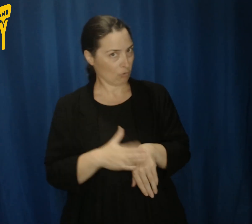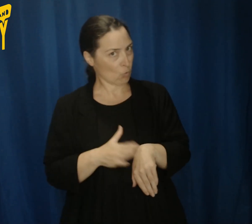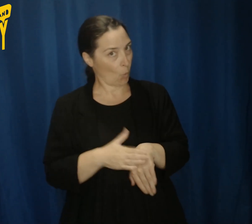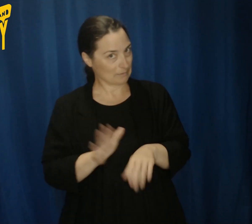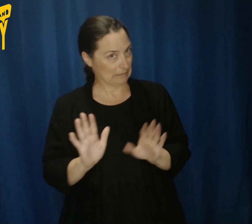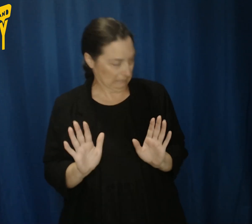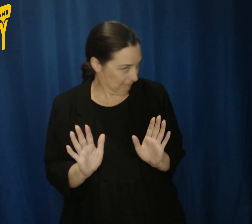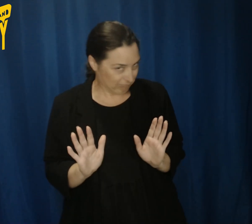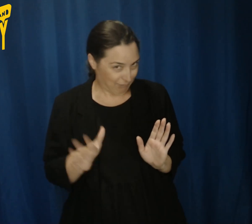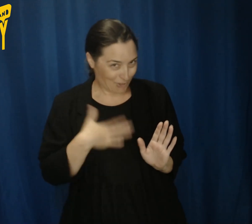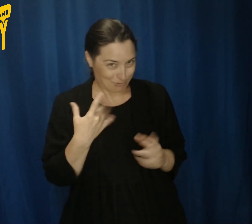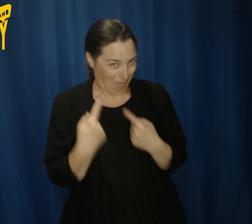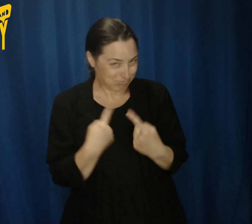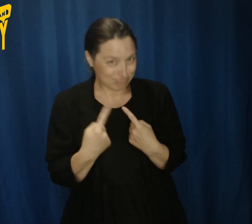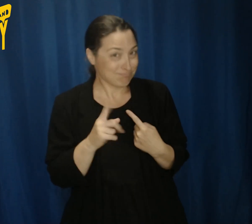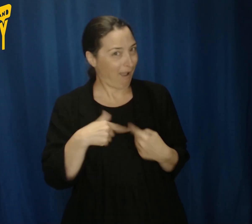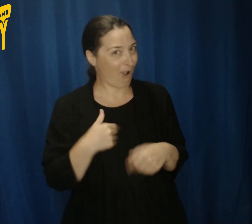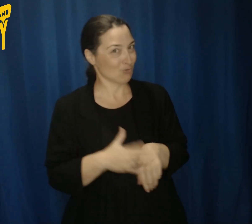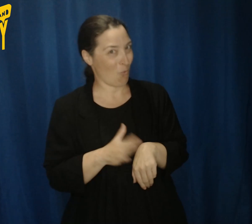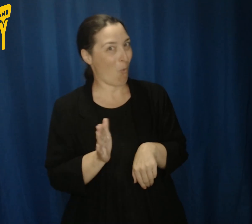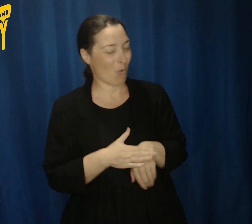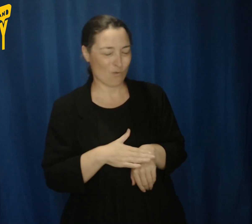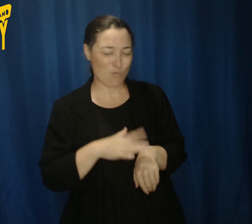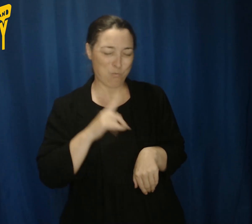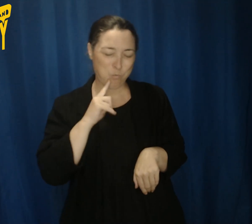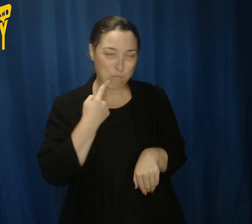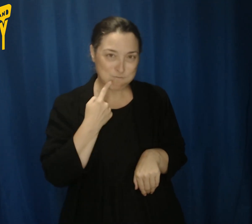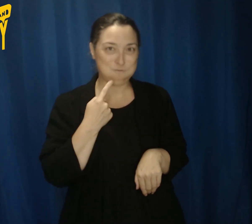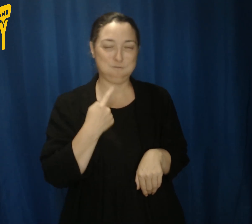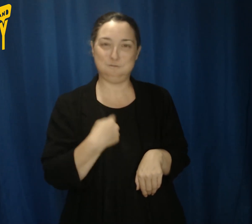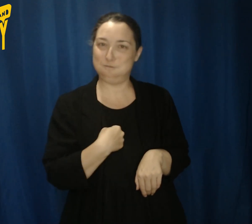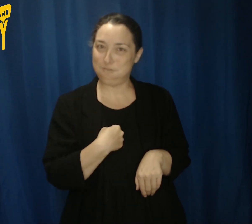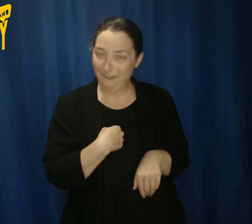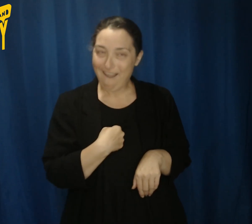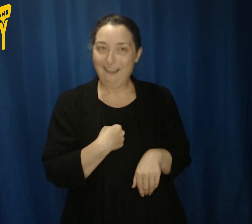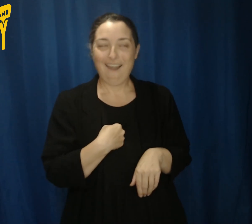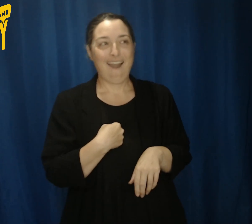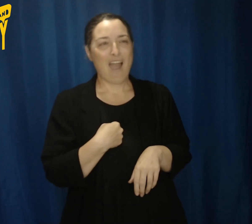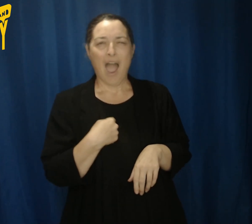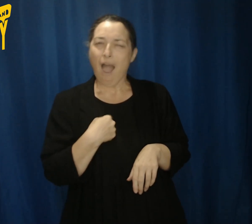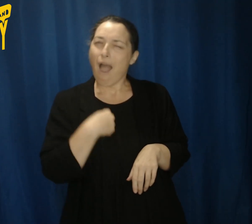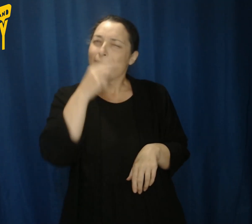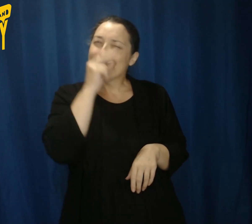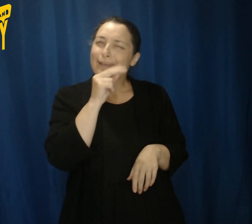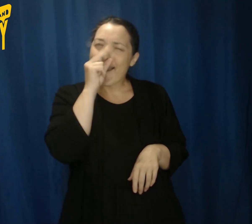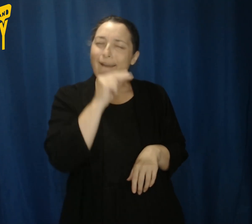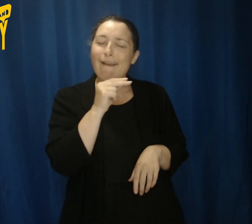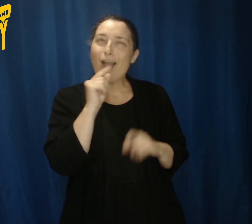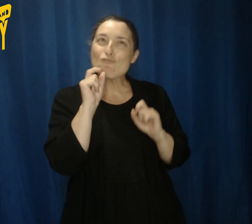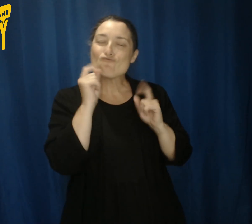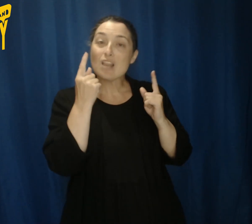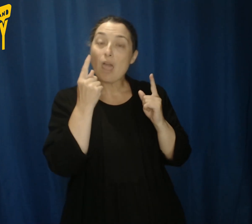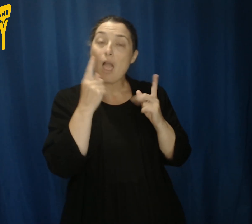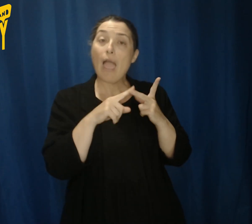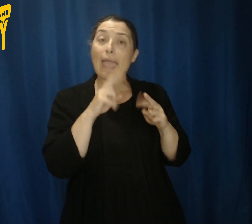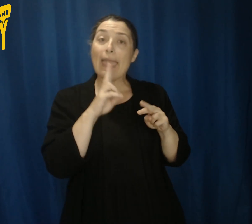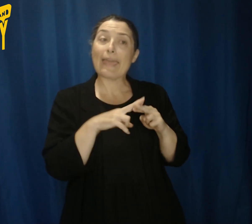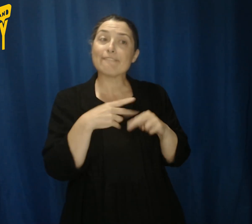I was so naughty and willful. And I think I learned really young that if I cripply, because I'm really